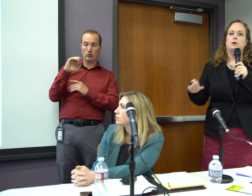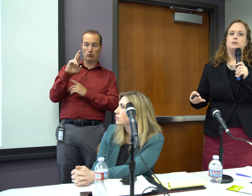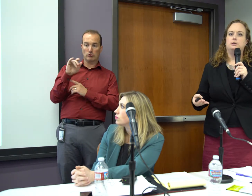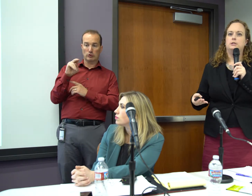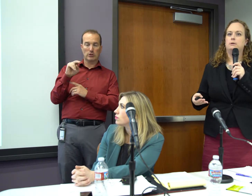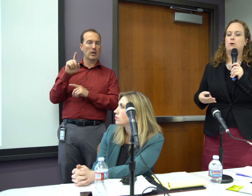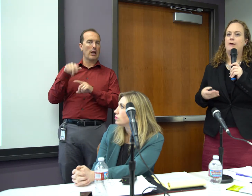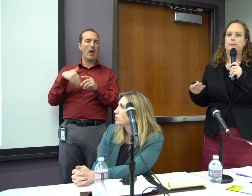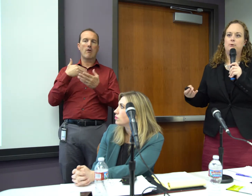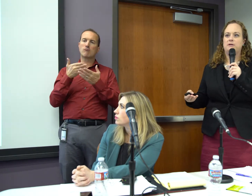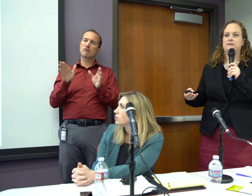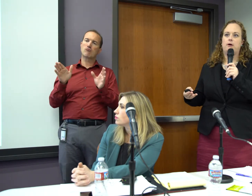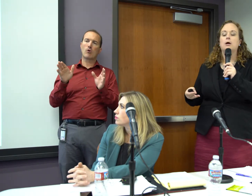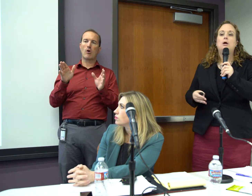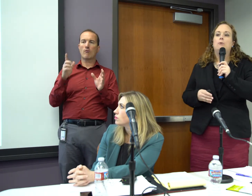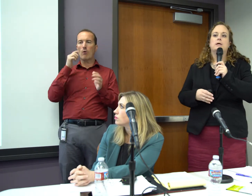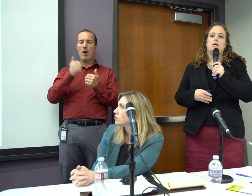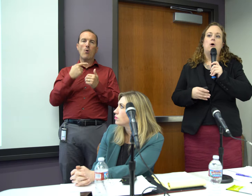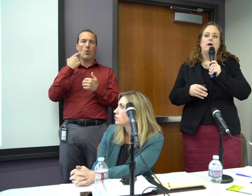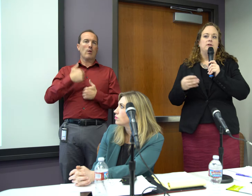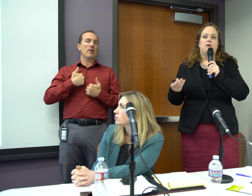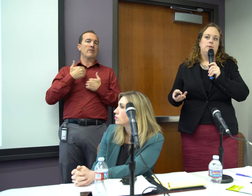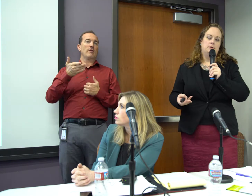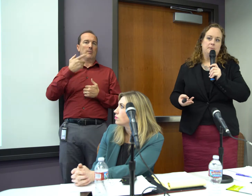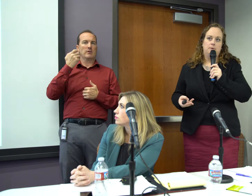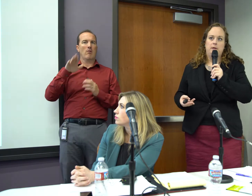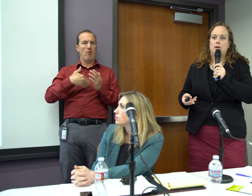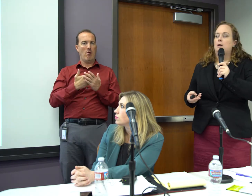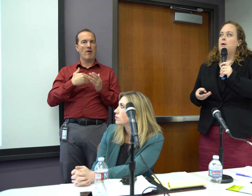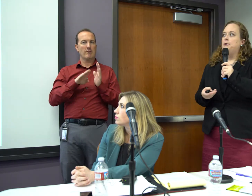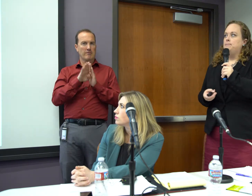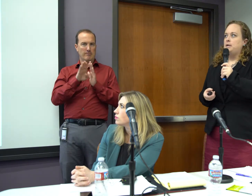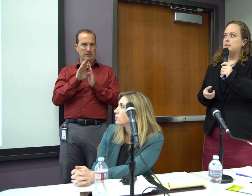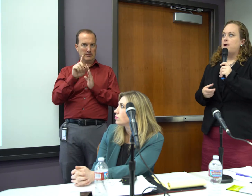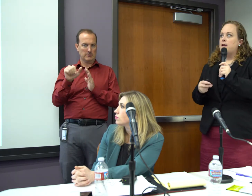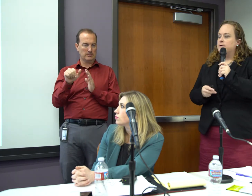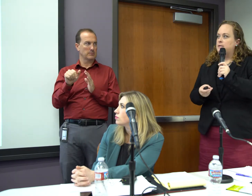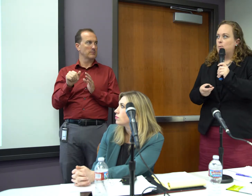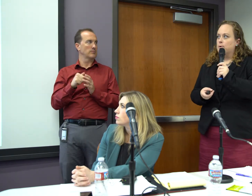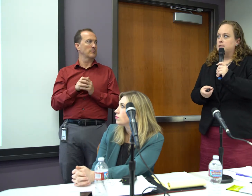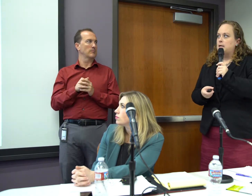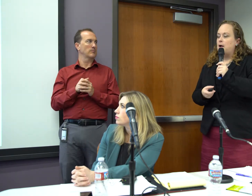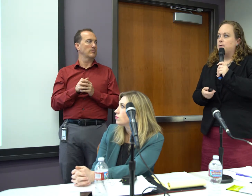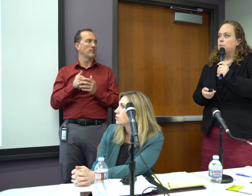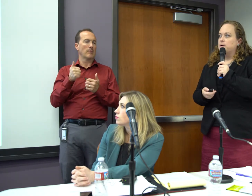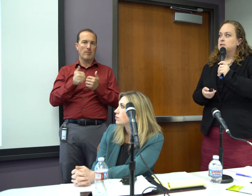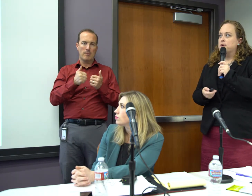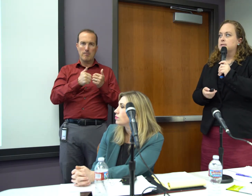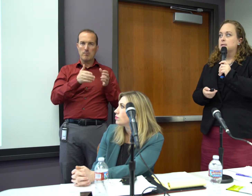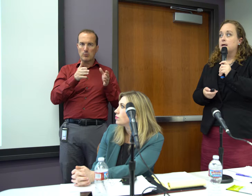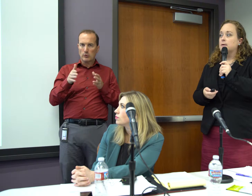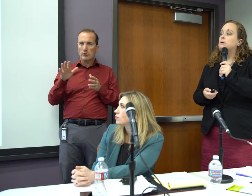be a broad restriction on everybody who lives there because they all have a developmental disability. It is about every single person and what